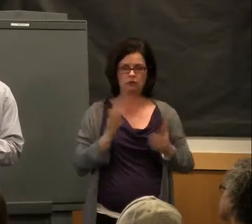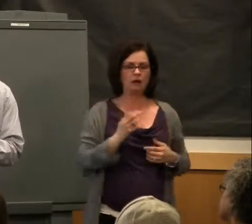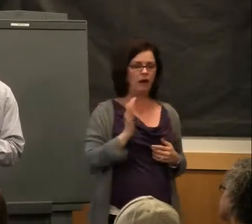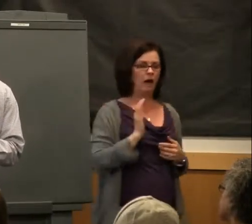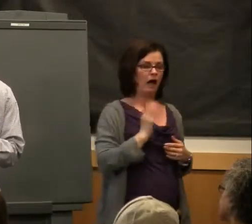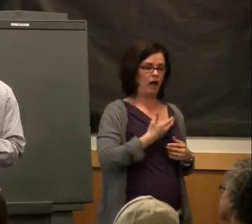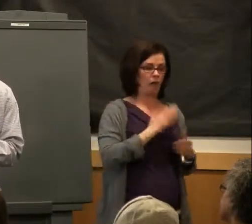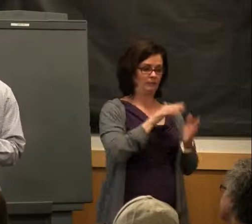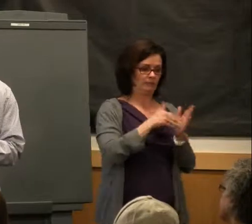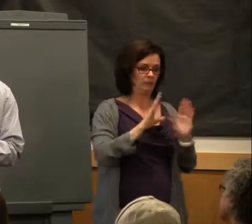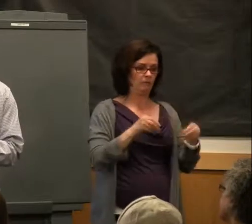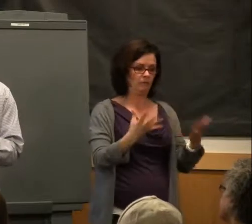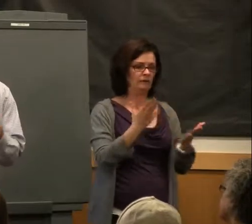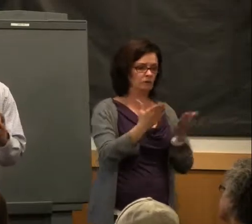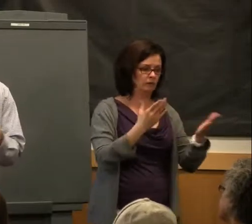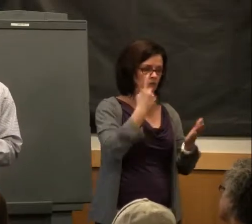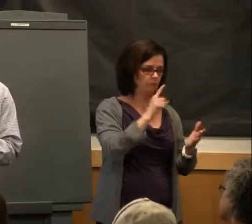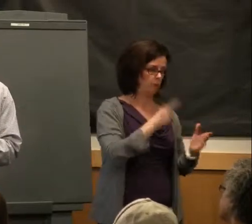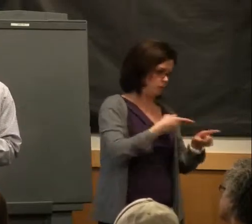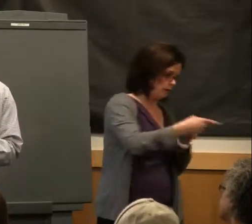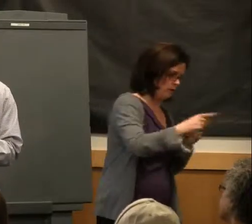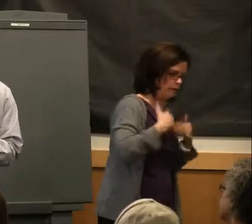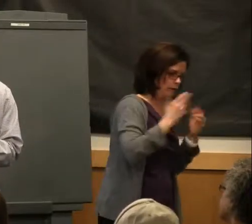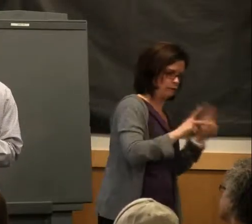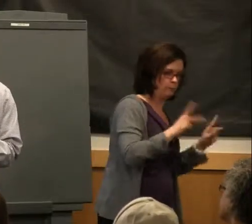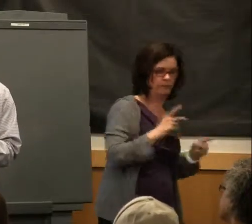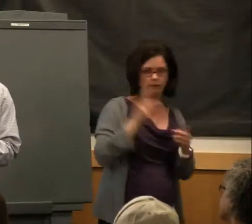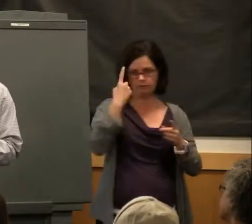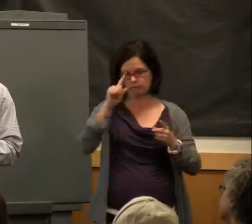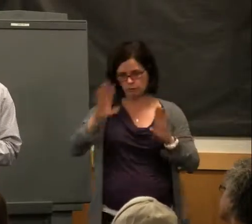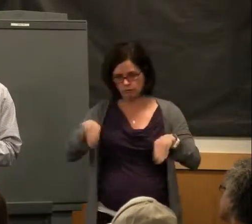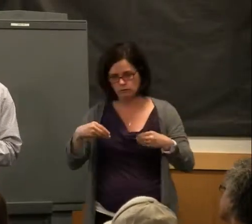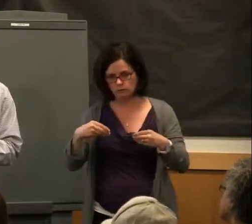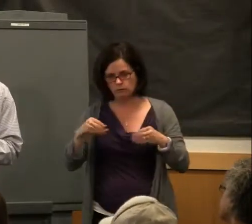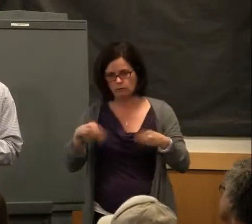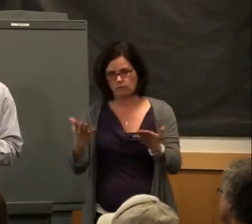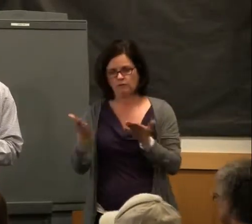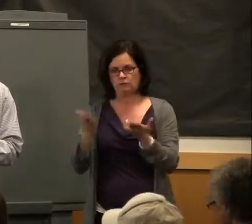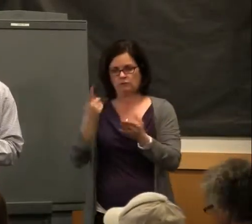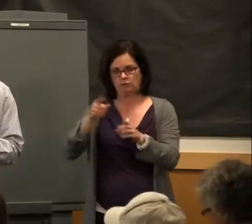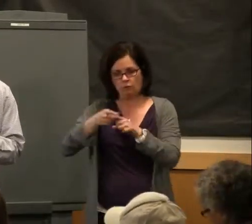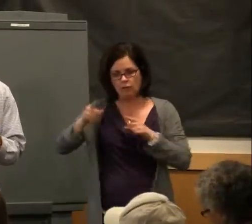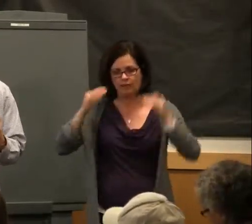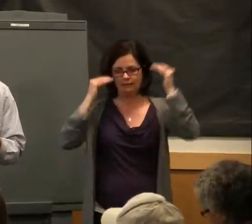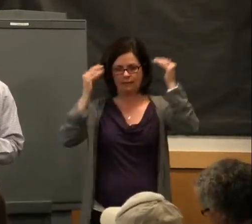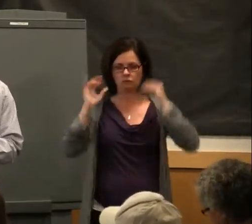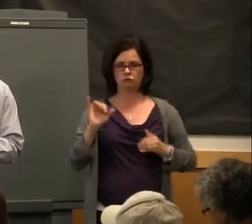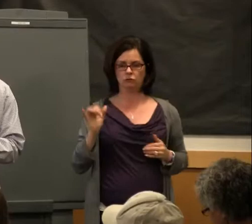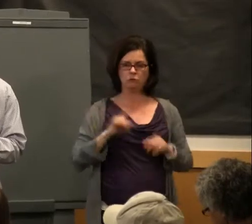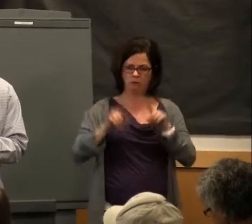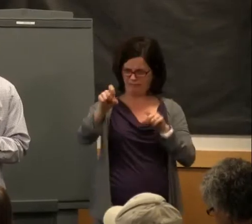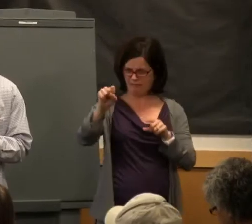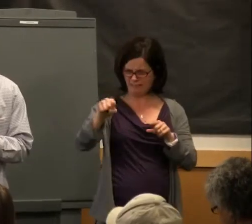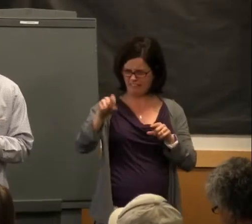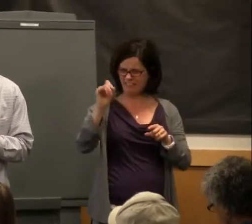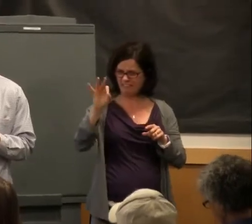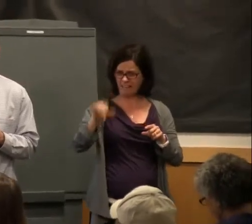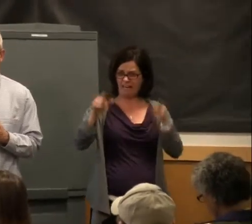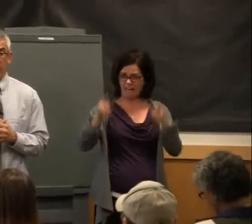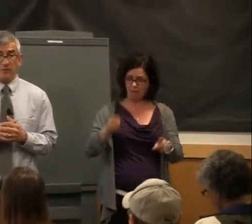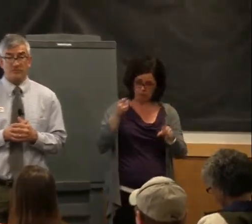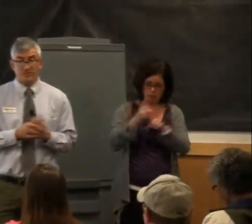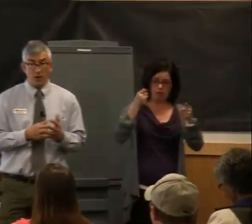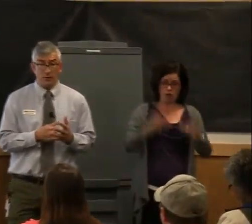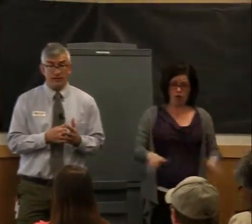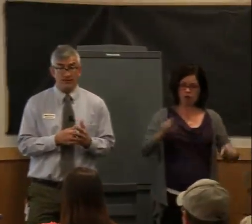provides services for both young people as well as adults. Yeah, I think, you know,